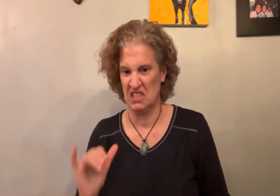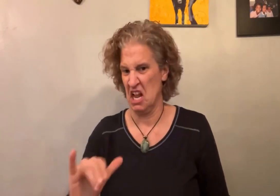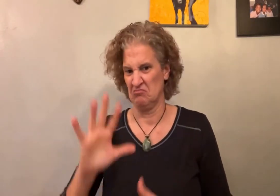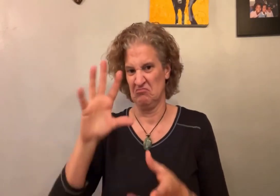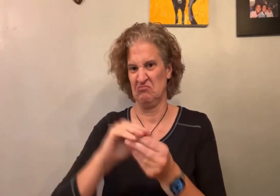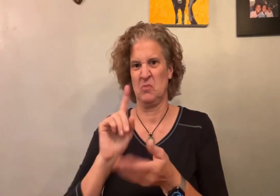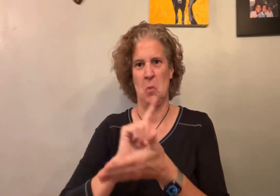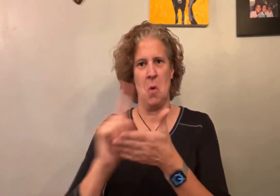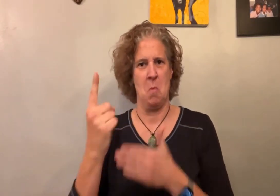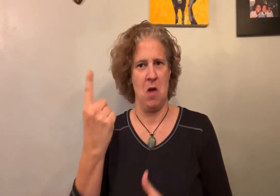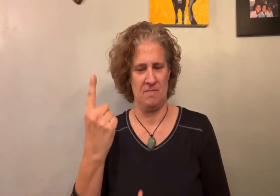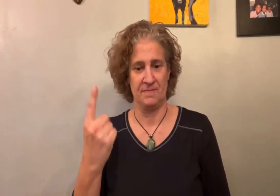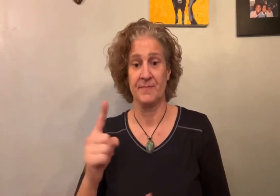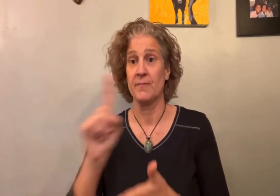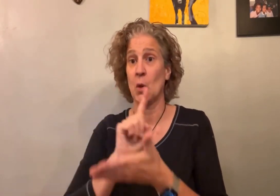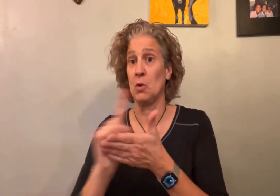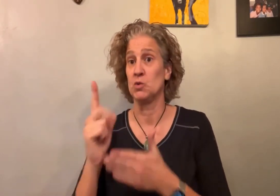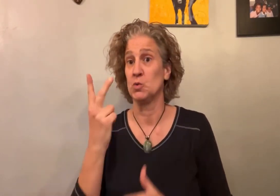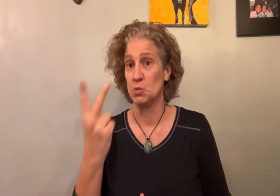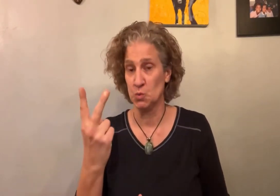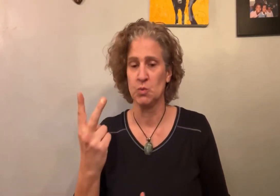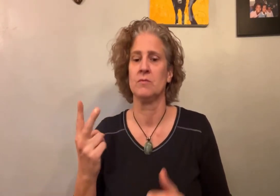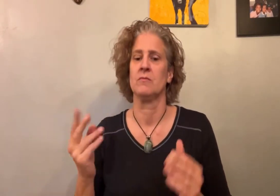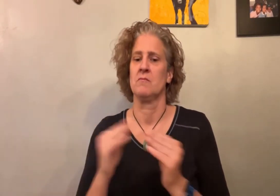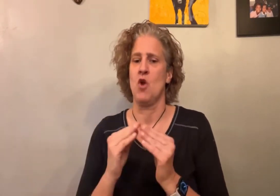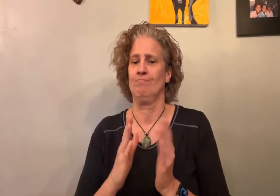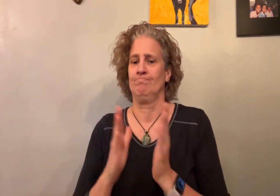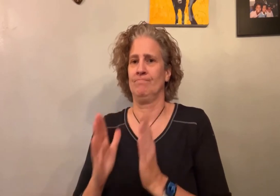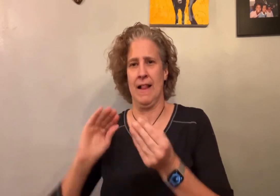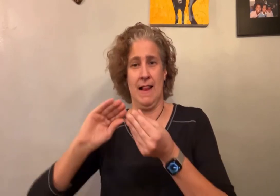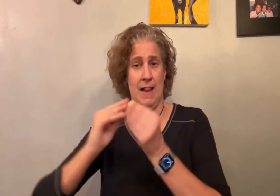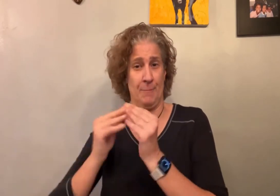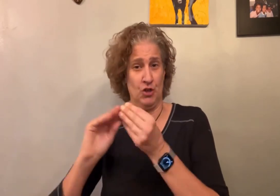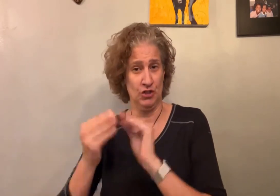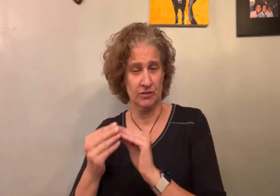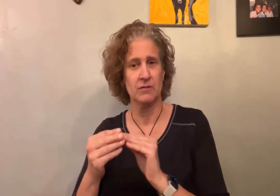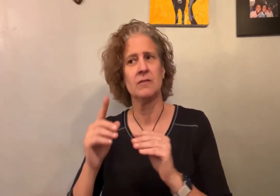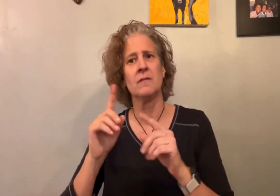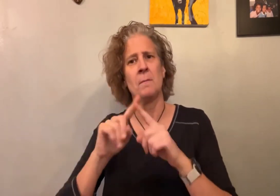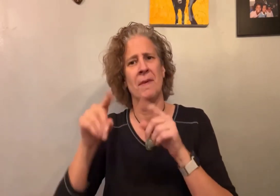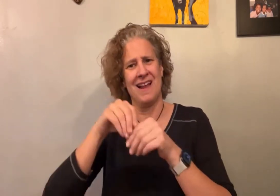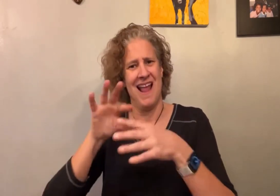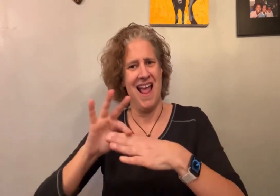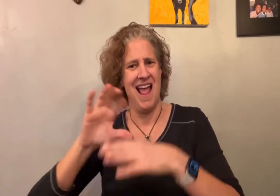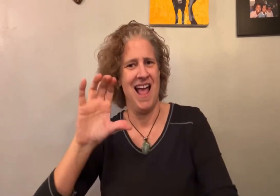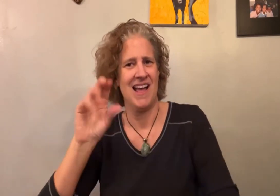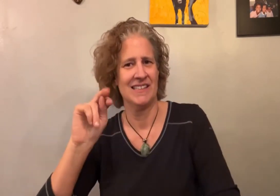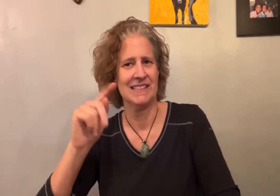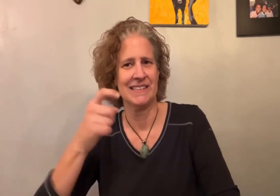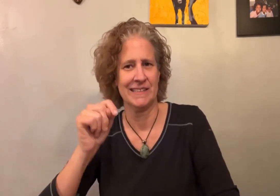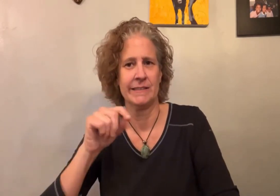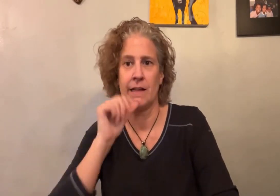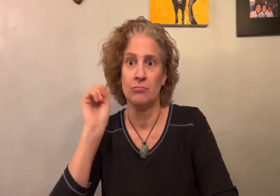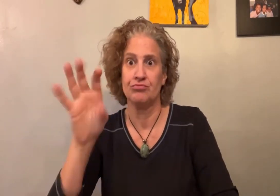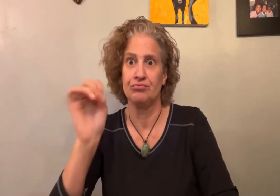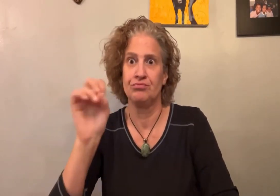of things. And we'll talk a little bit about resources as well. And that pretty much encapsulates week 1. For week 2, the focus is going to be more